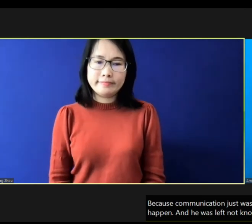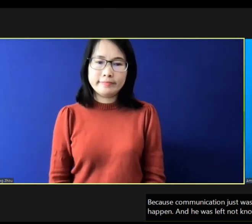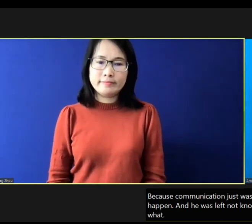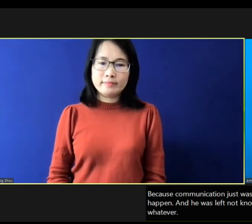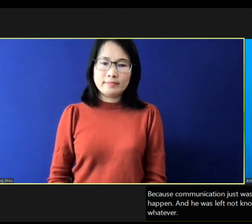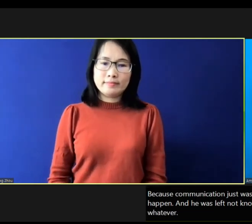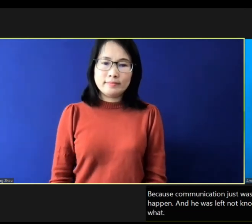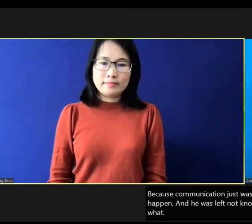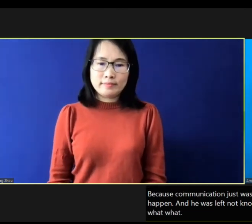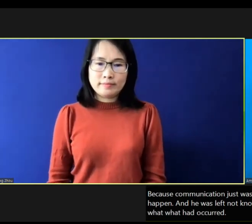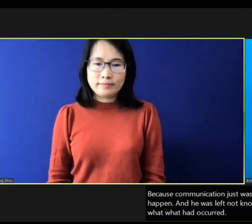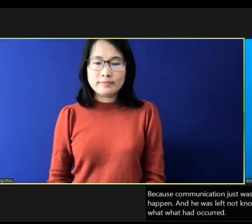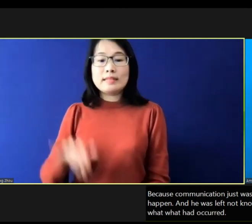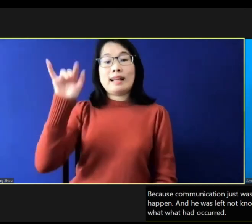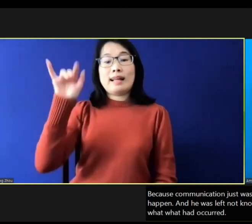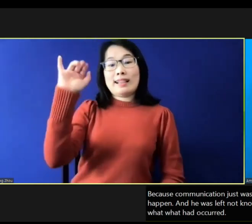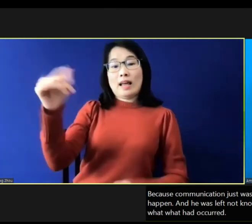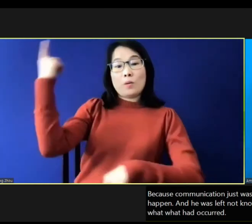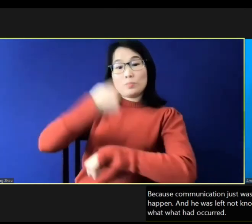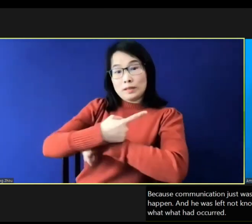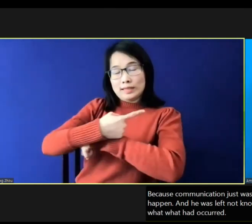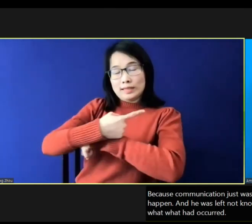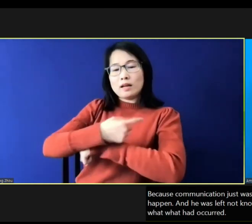or what had occurred.